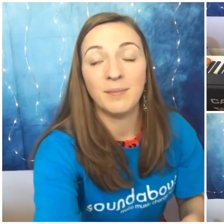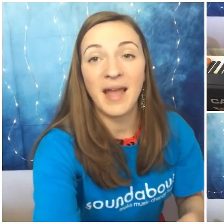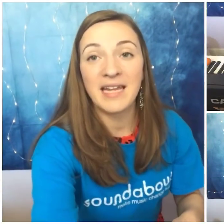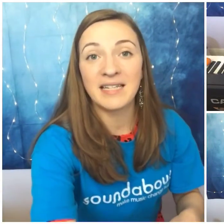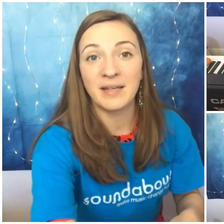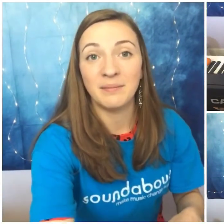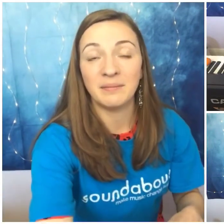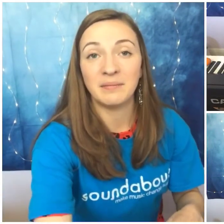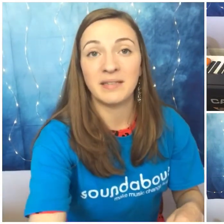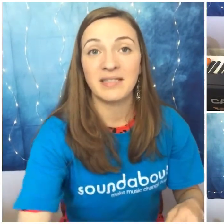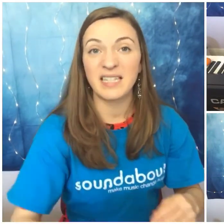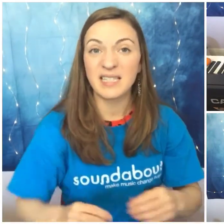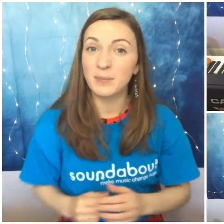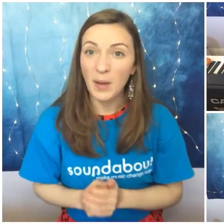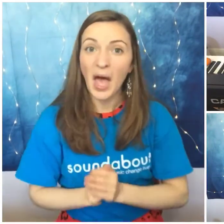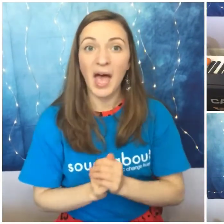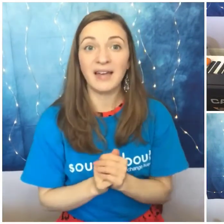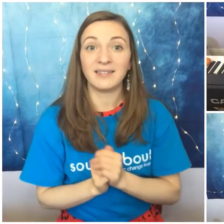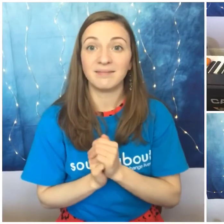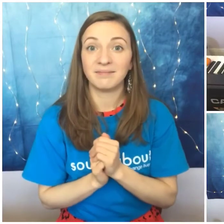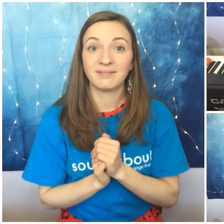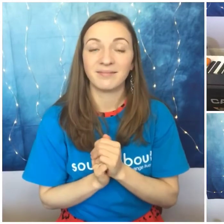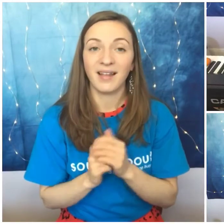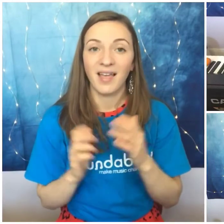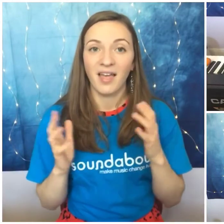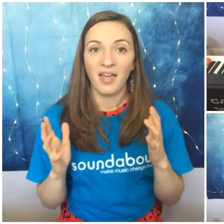had made them despair.